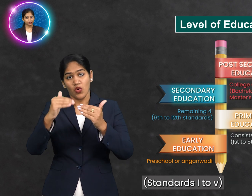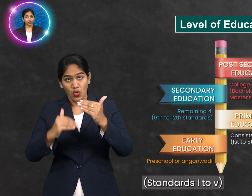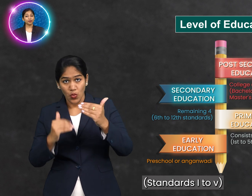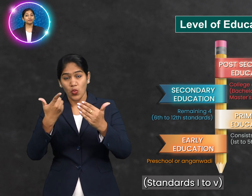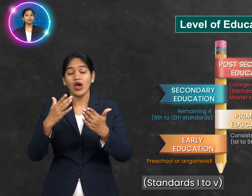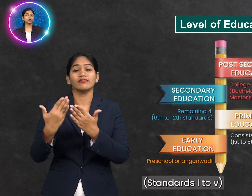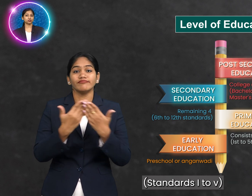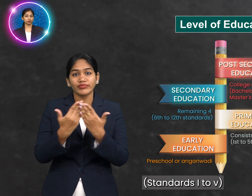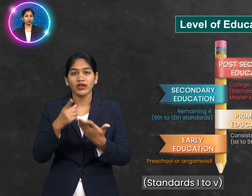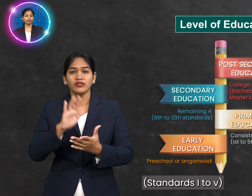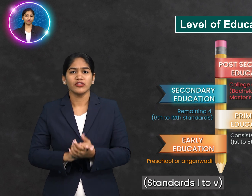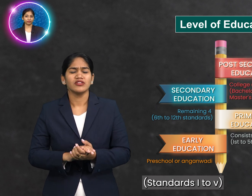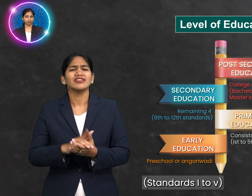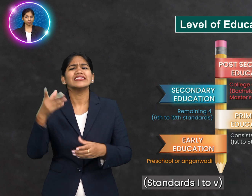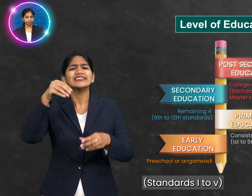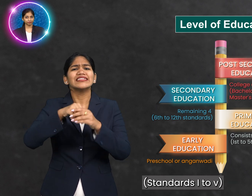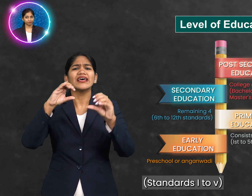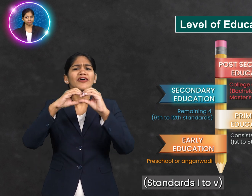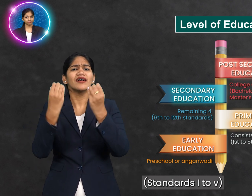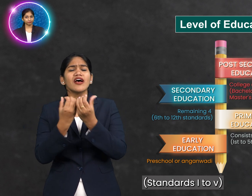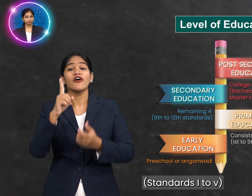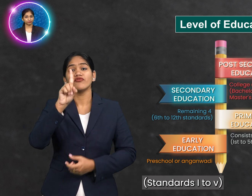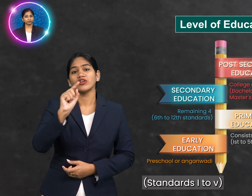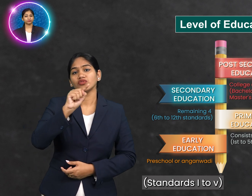standards 1st to 5th,